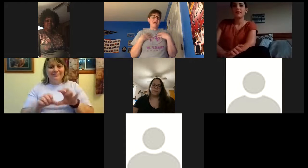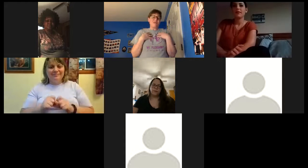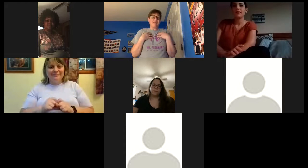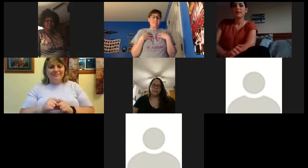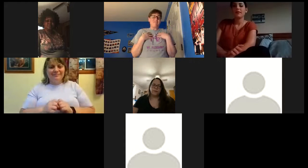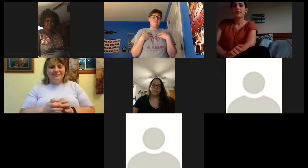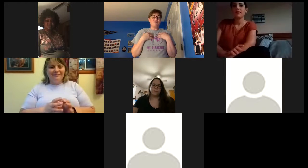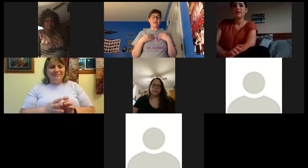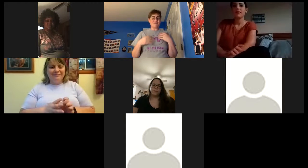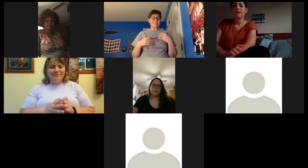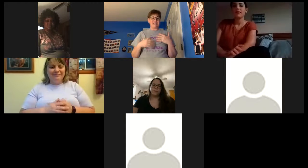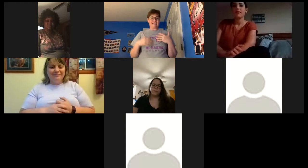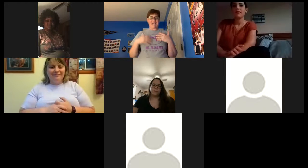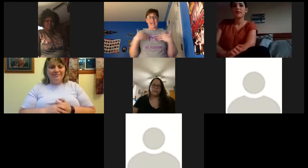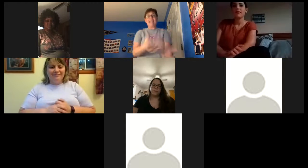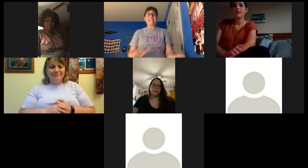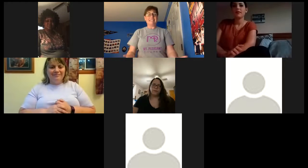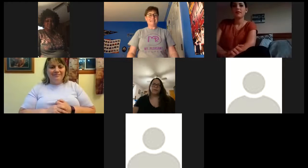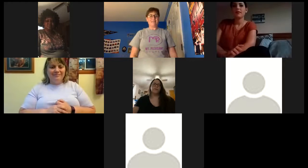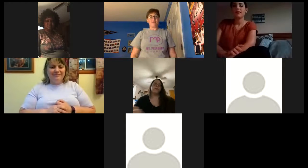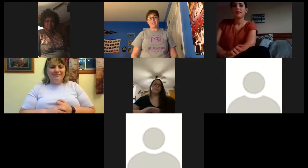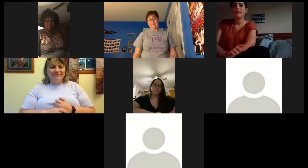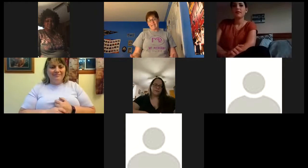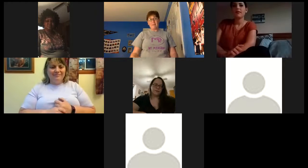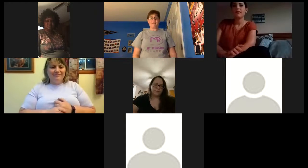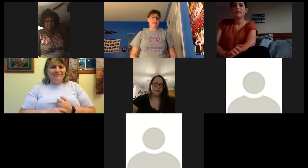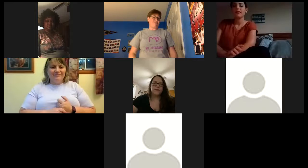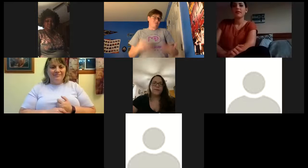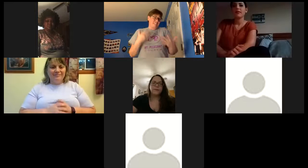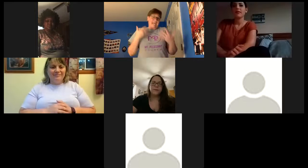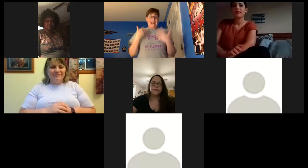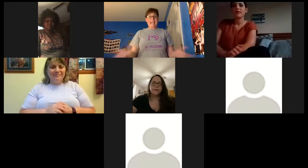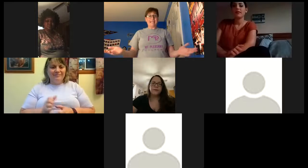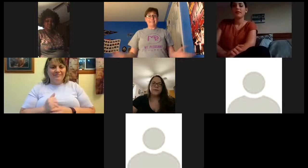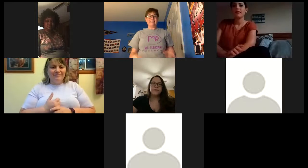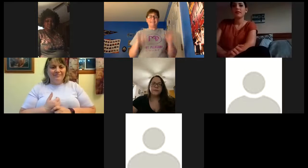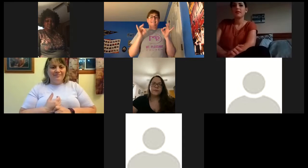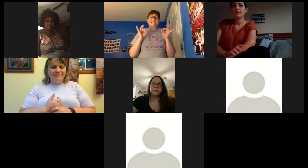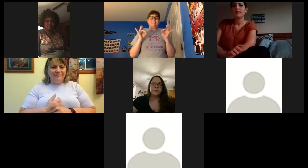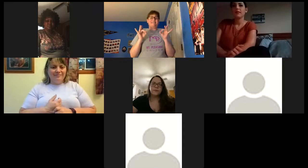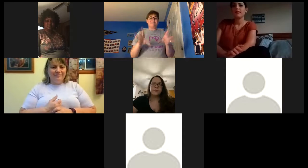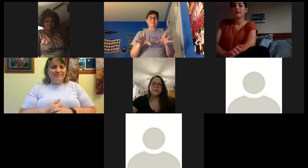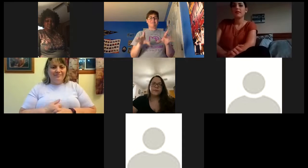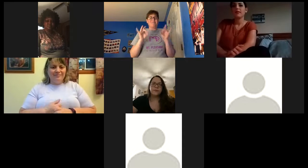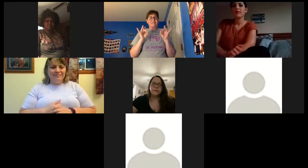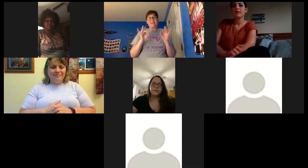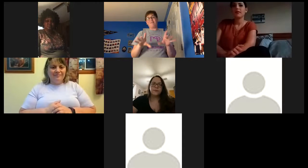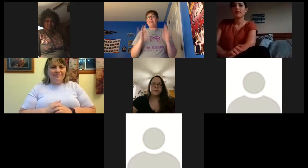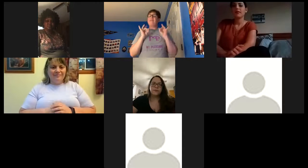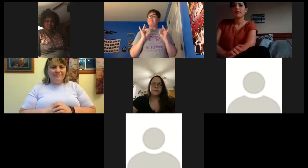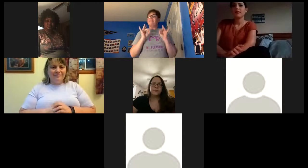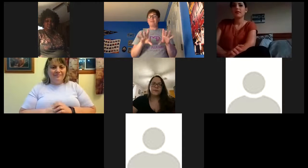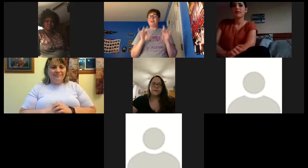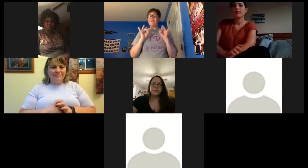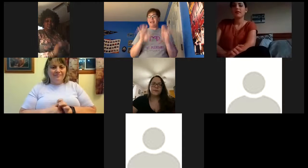I mean, I don't like seafood, but I wouldn't say that I hate it. I mean, I wouldn't eat it, but I wouldn't say I hate it, so I don't know.